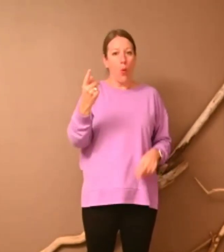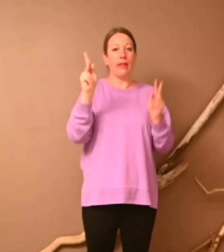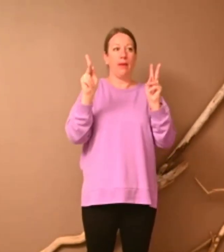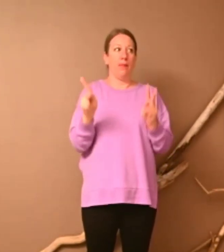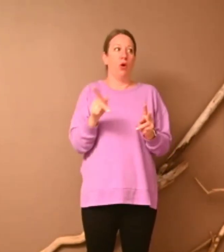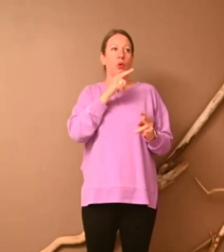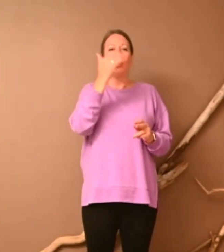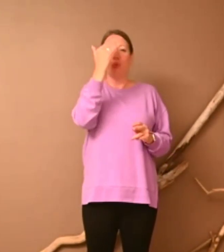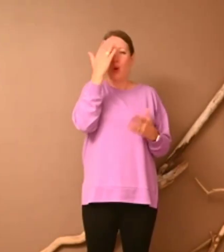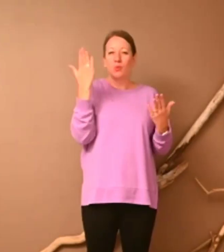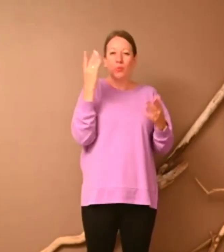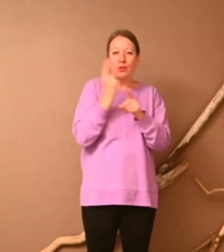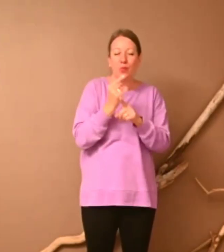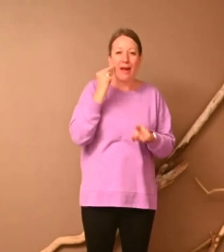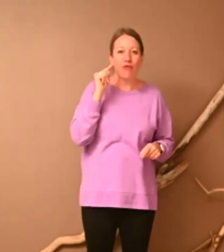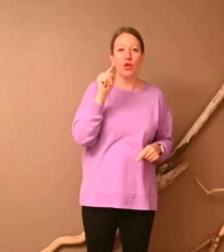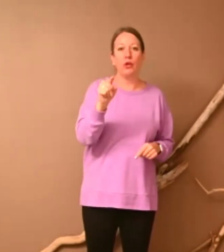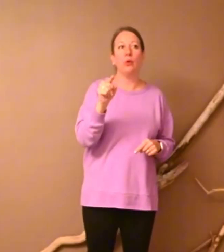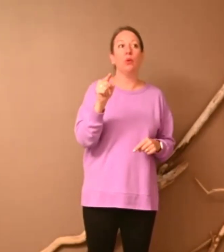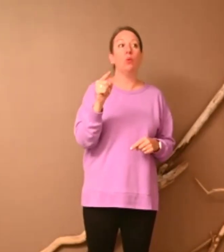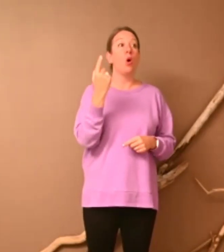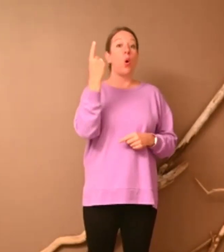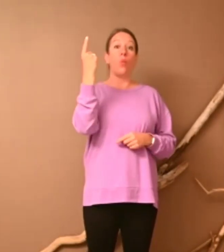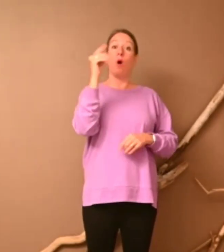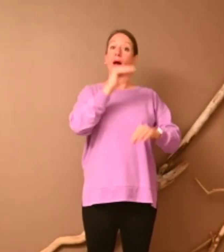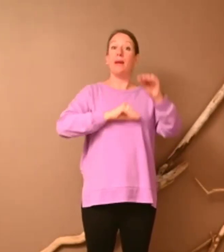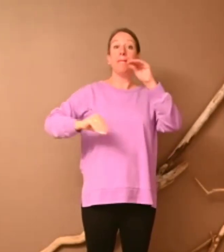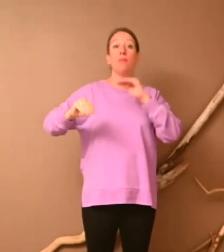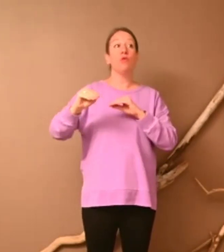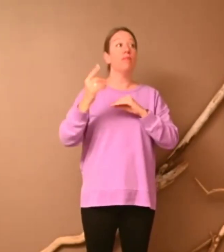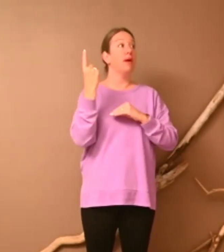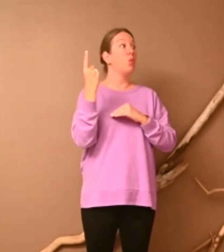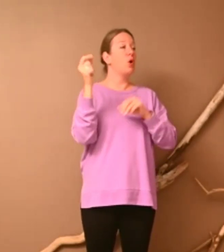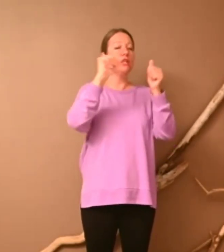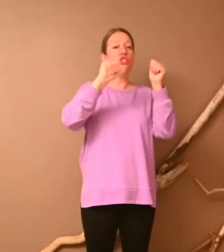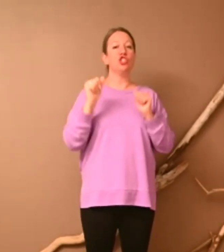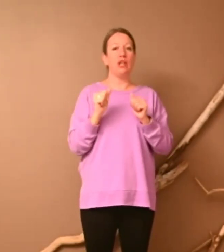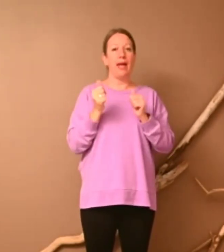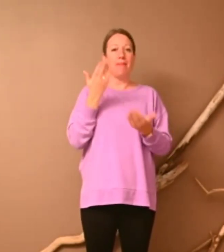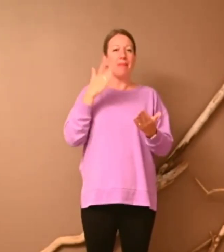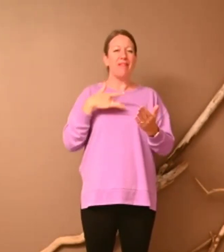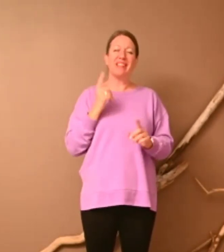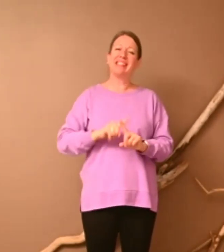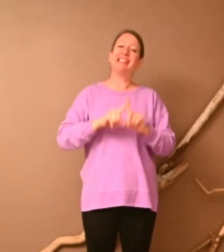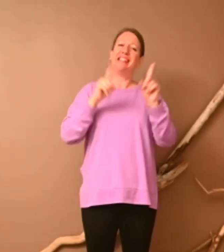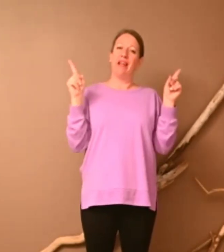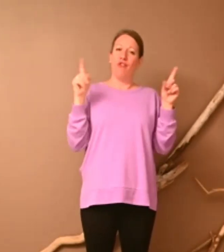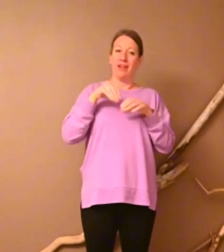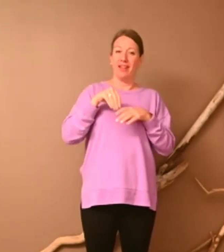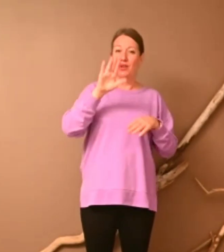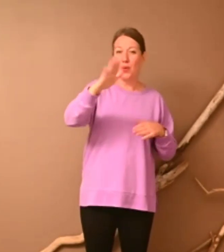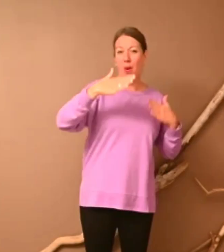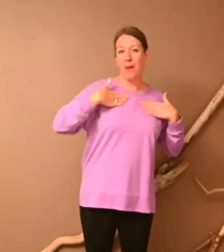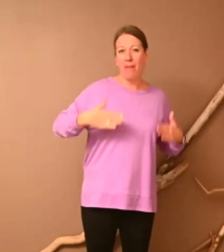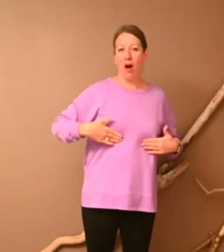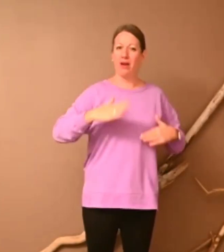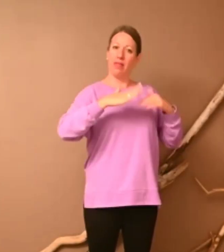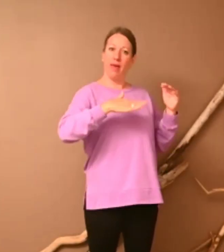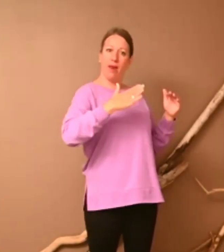no better or worse or right or wrong. You are the only person who knows best for you. One movement or shape